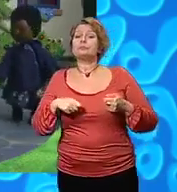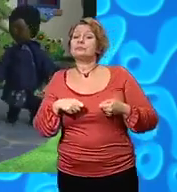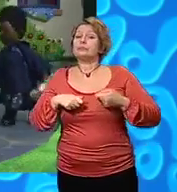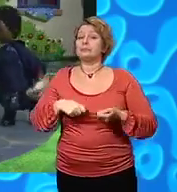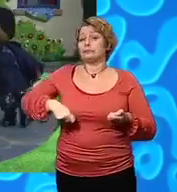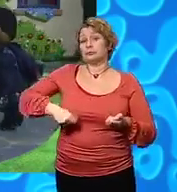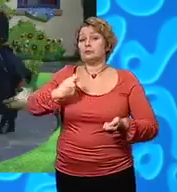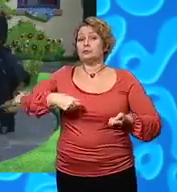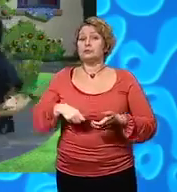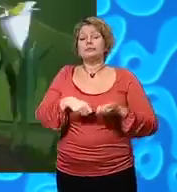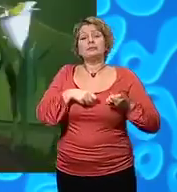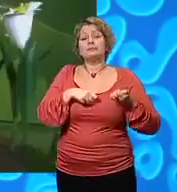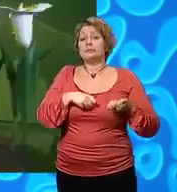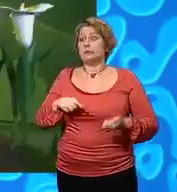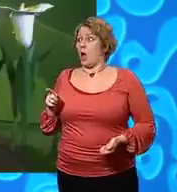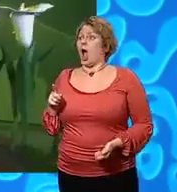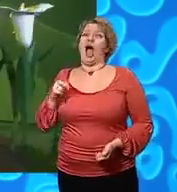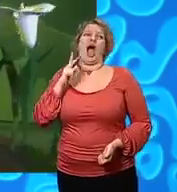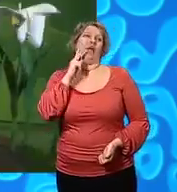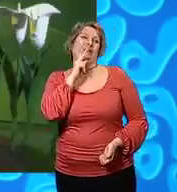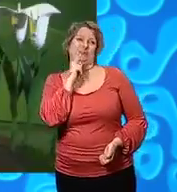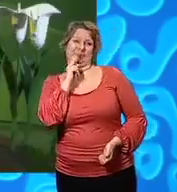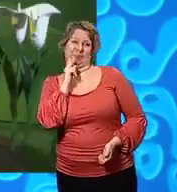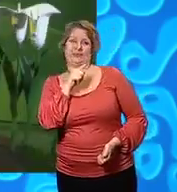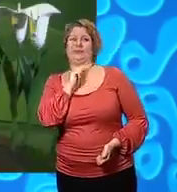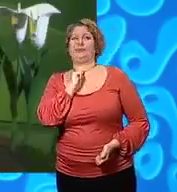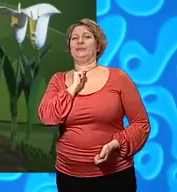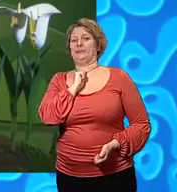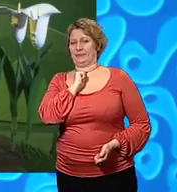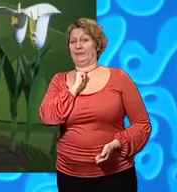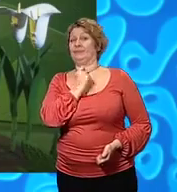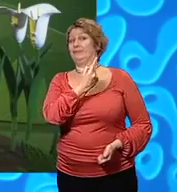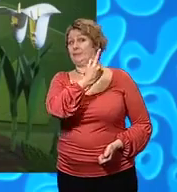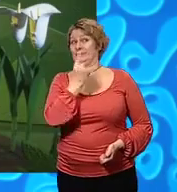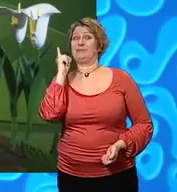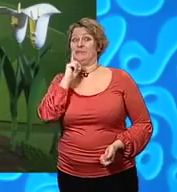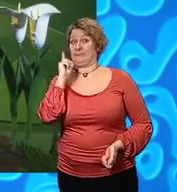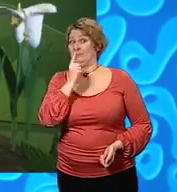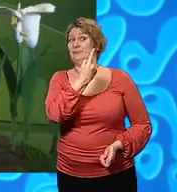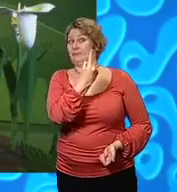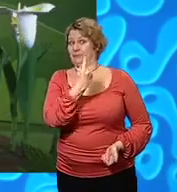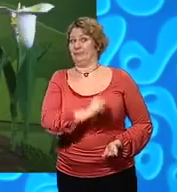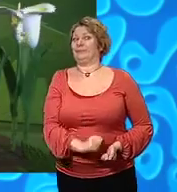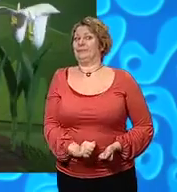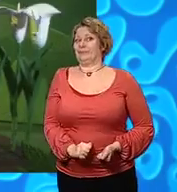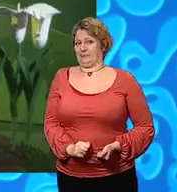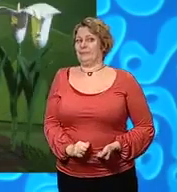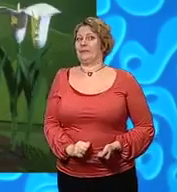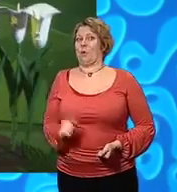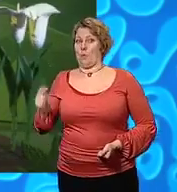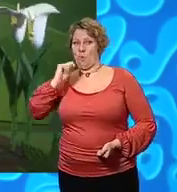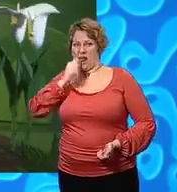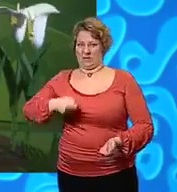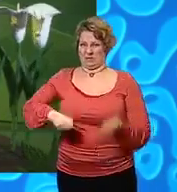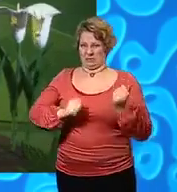her garden tools. "Oh, look," said the lily on the left. "Here comes Mrs. to do some gardening. She'll